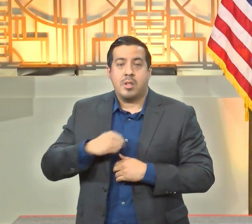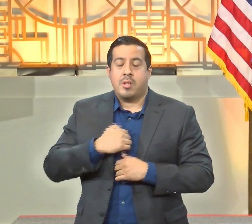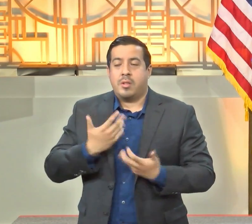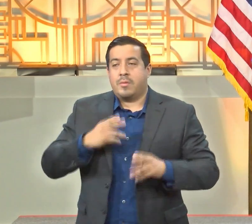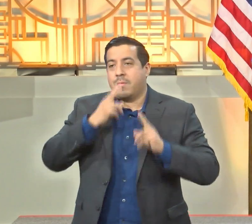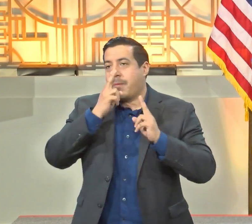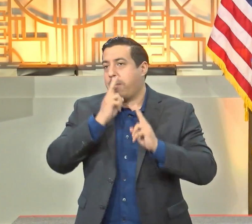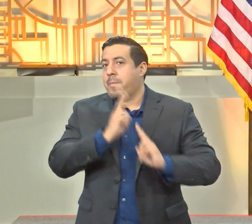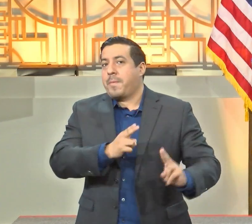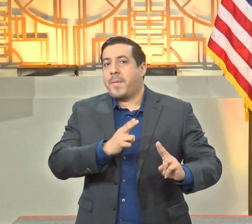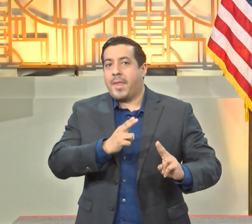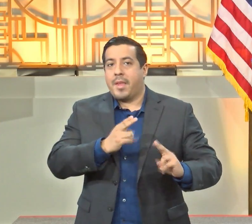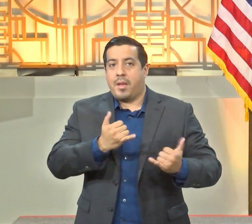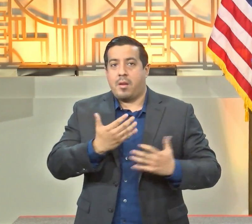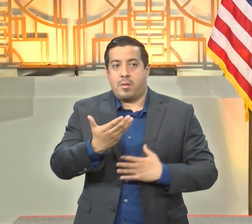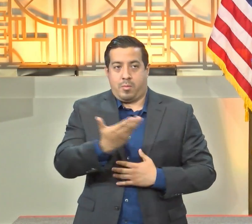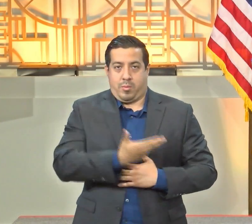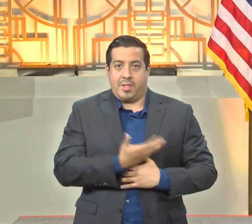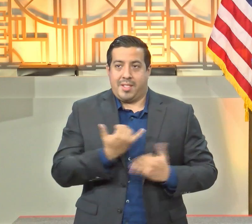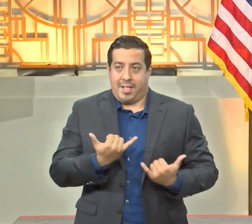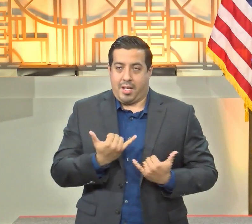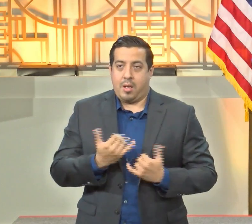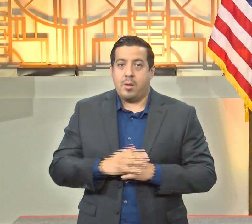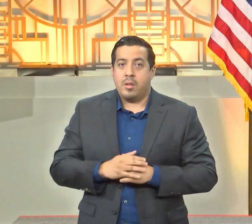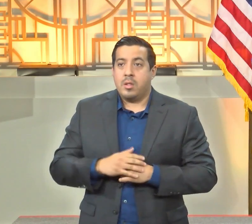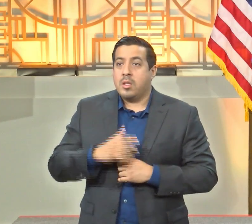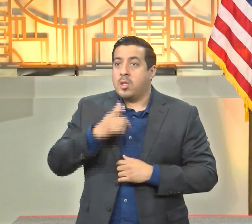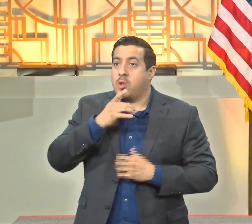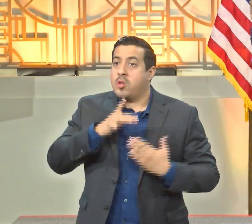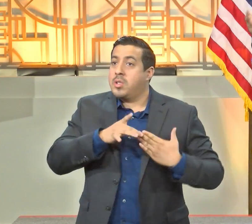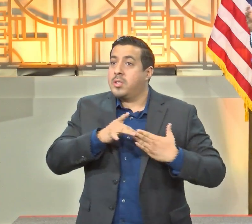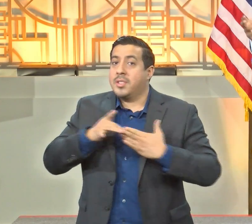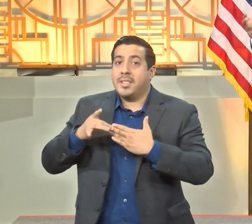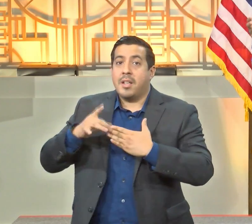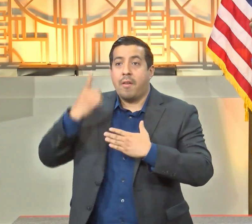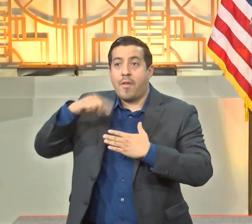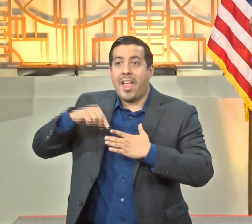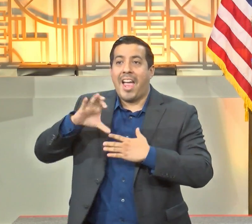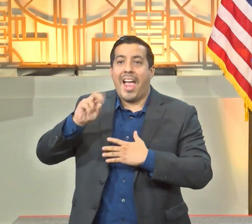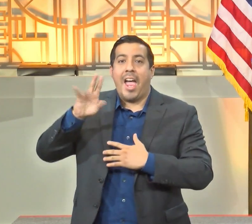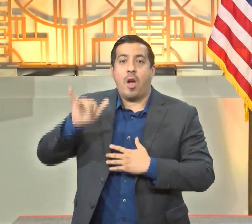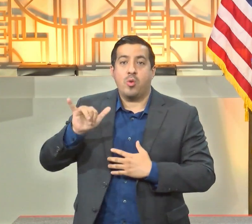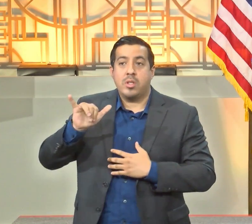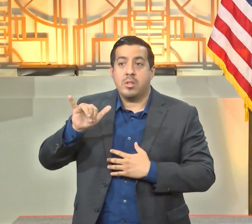privilege of bringing forth now the leader of the county,